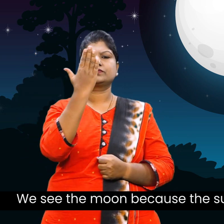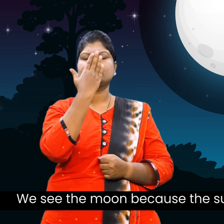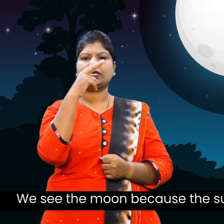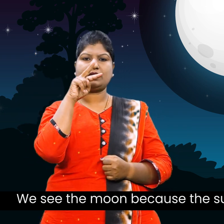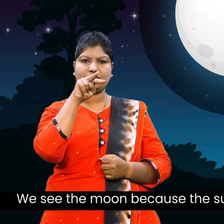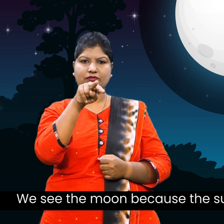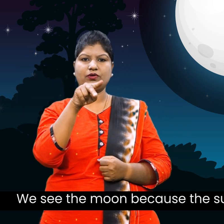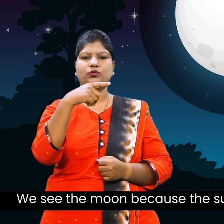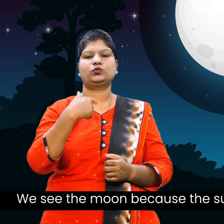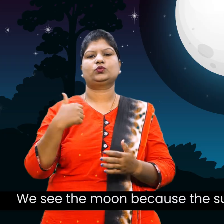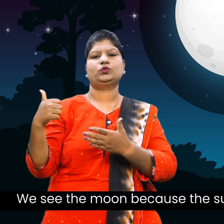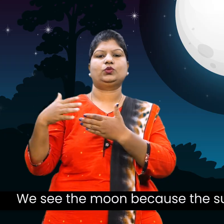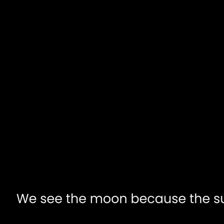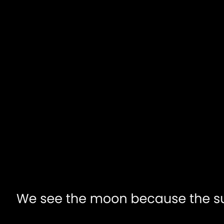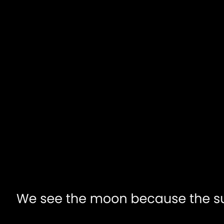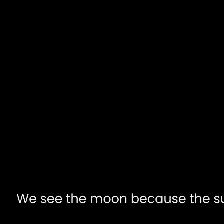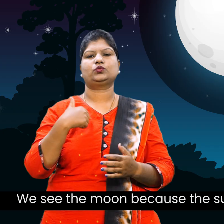us.